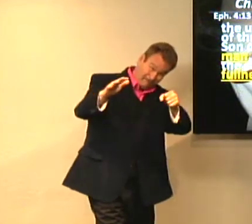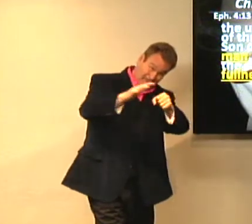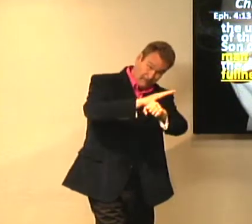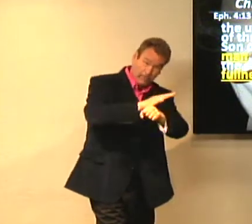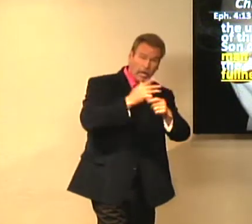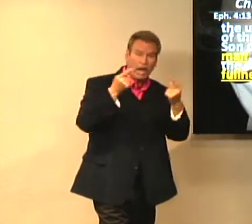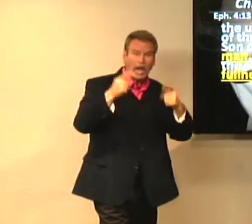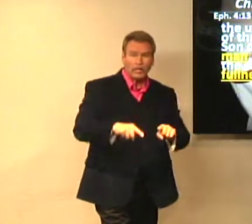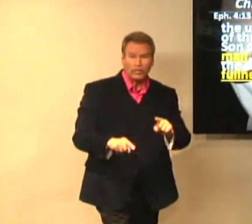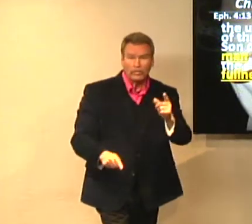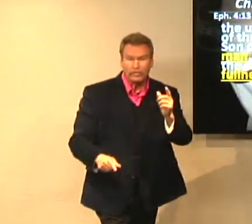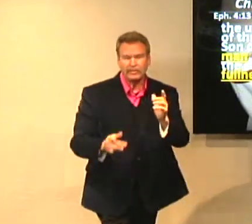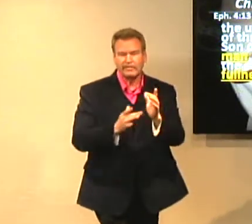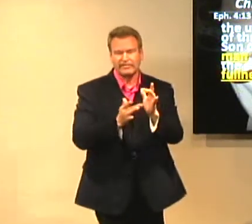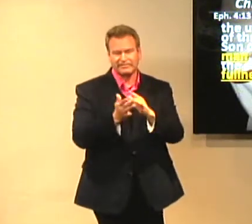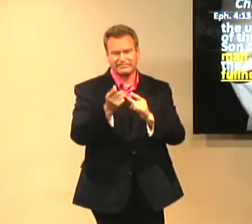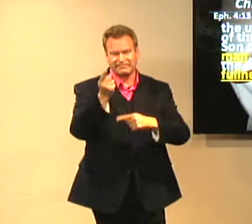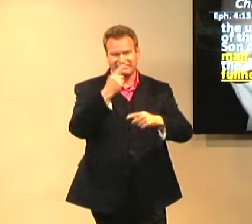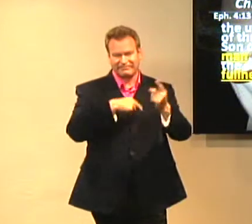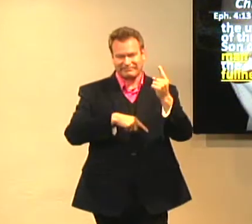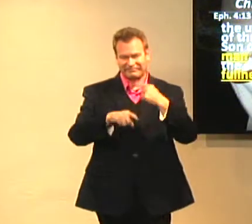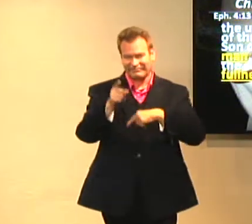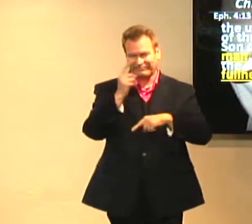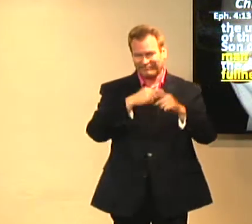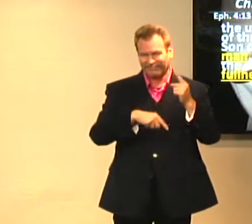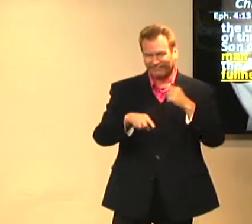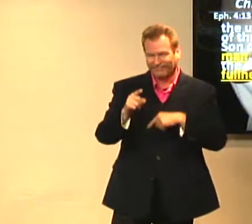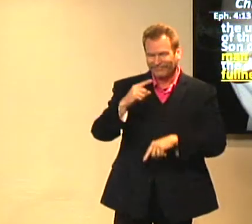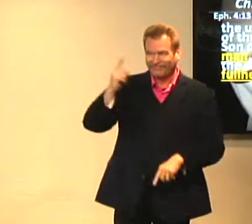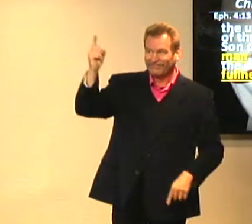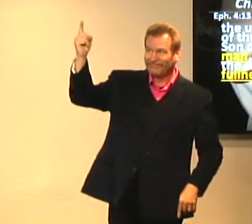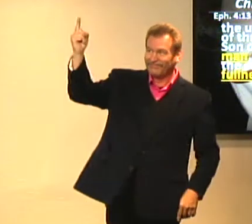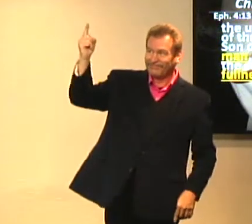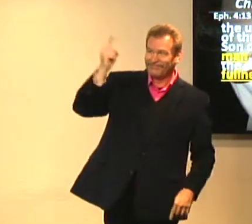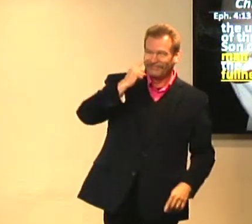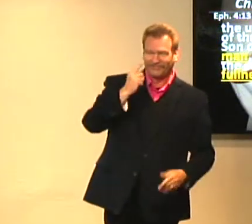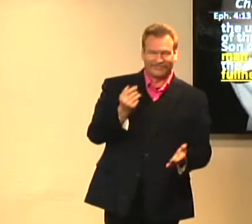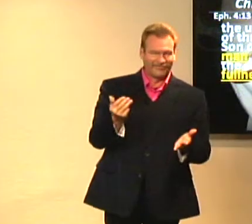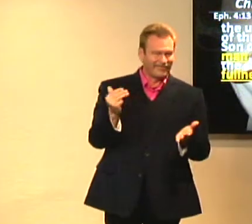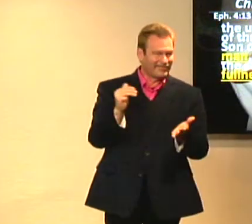Christ. And the fullness will happen when Jesus comes again.